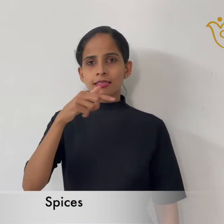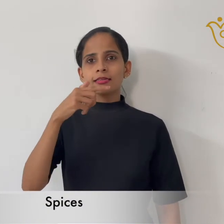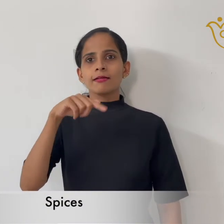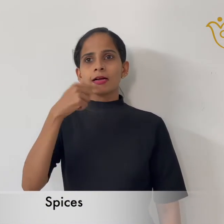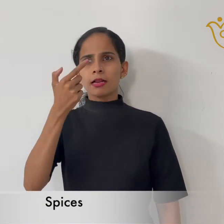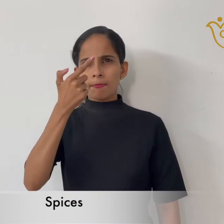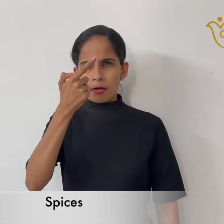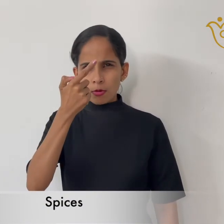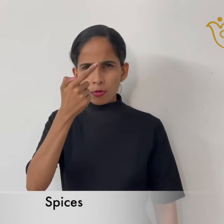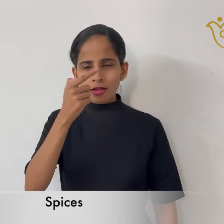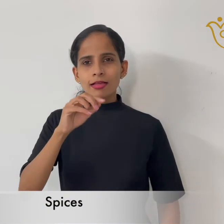spices,